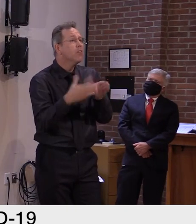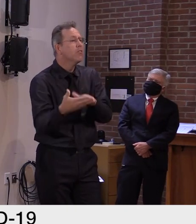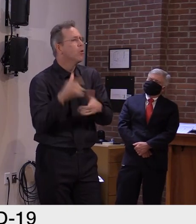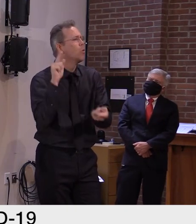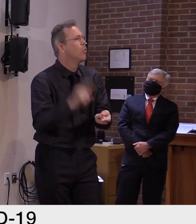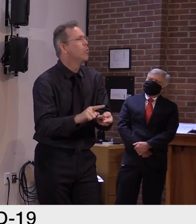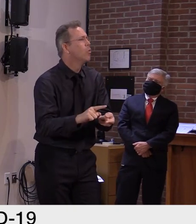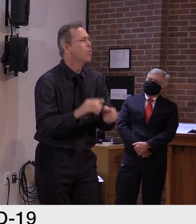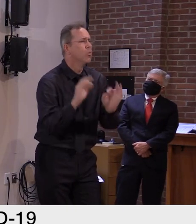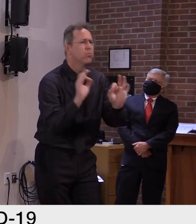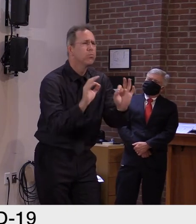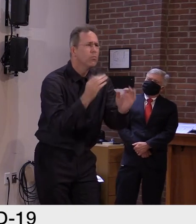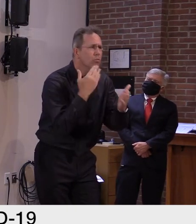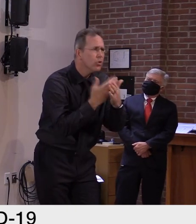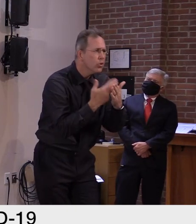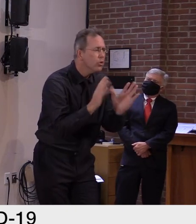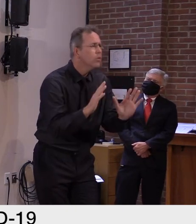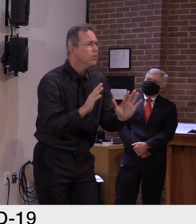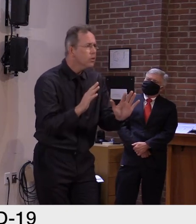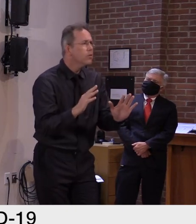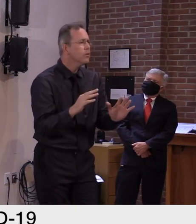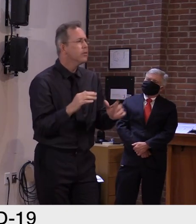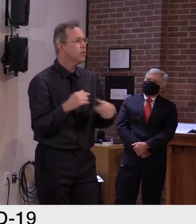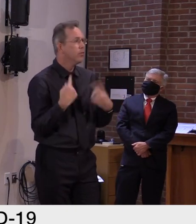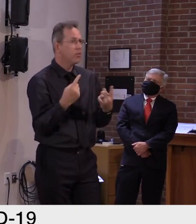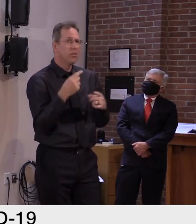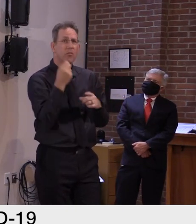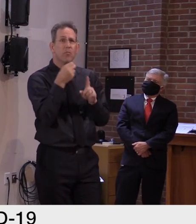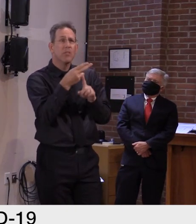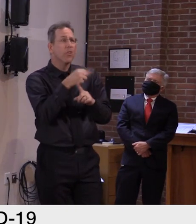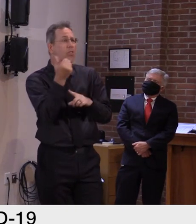in the U.S. We have M per capita,